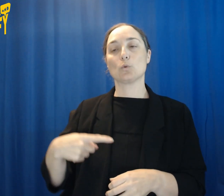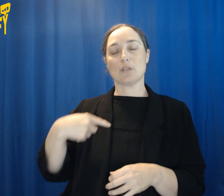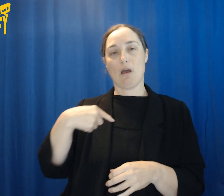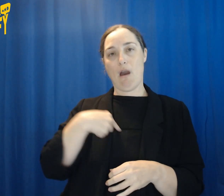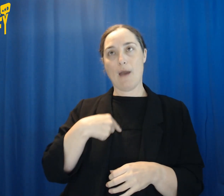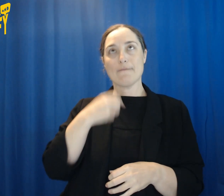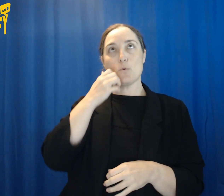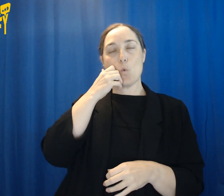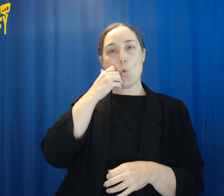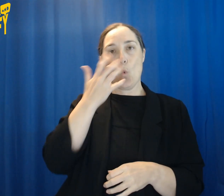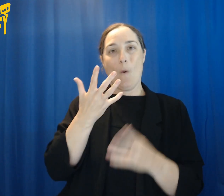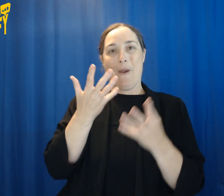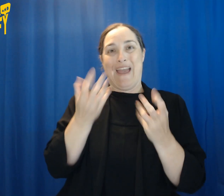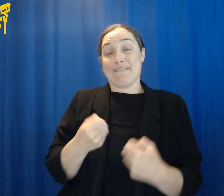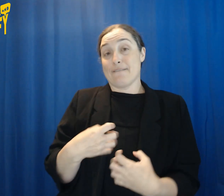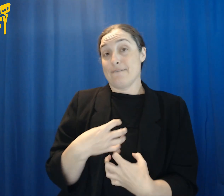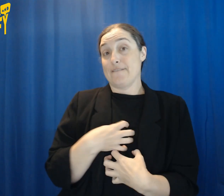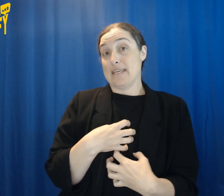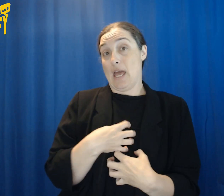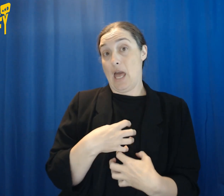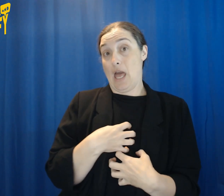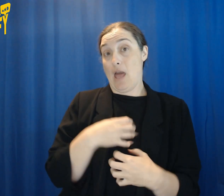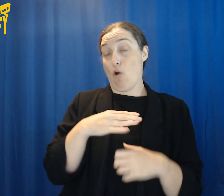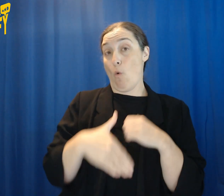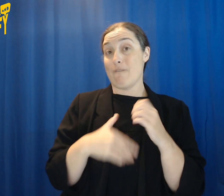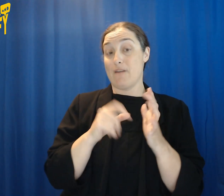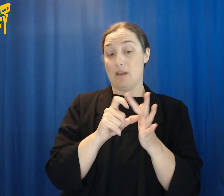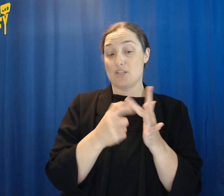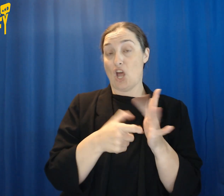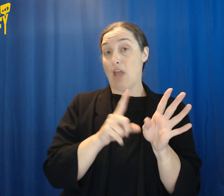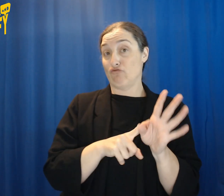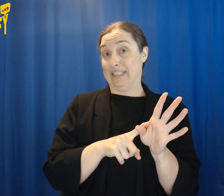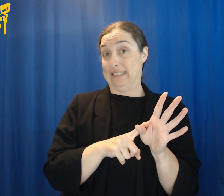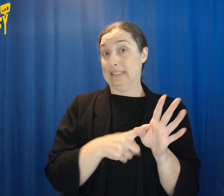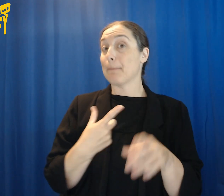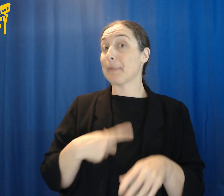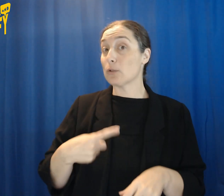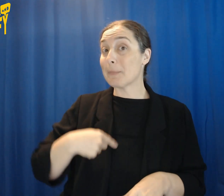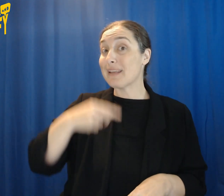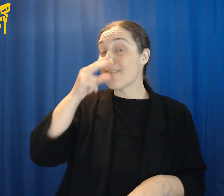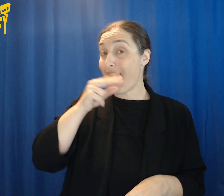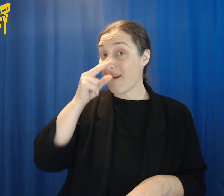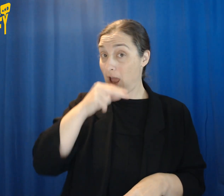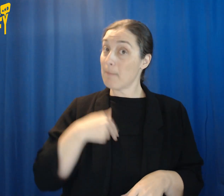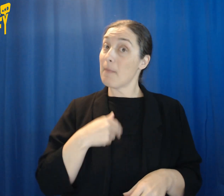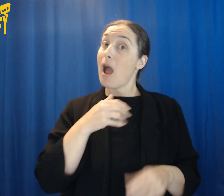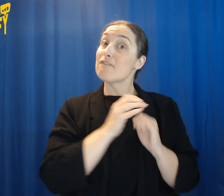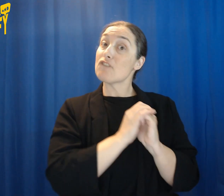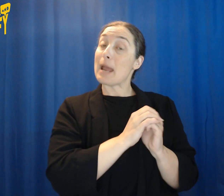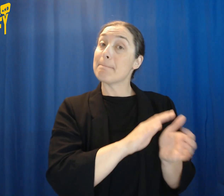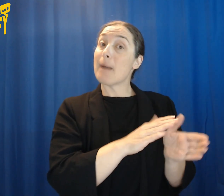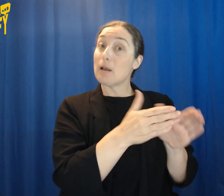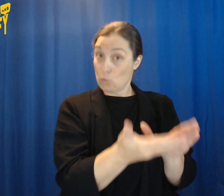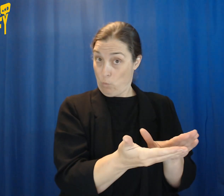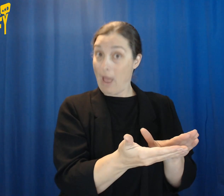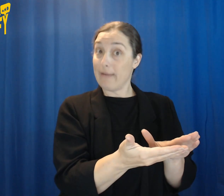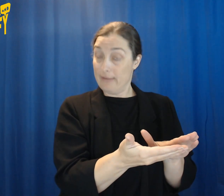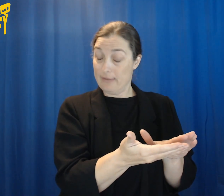had a fear of keeping a diary, because when I was younger, my friend passed away, and one of the first things that her